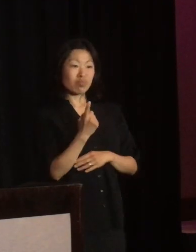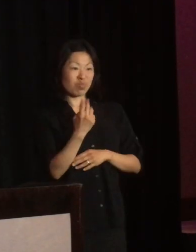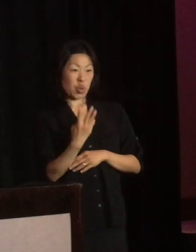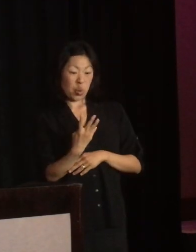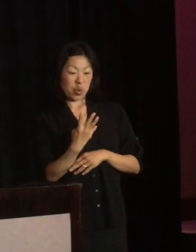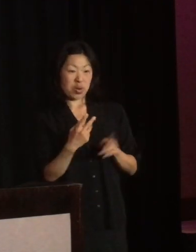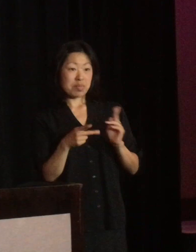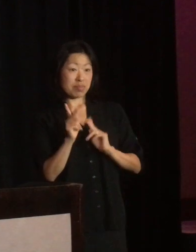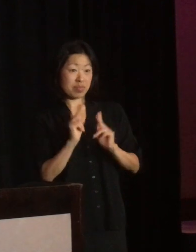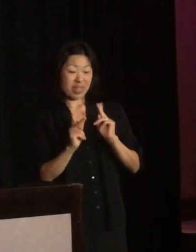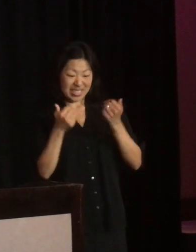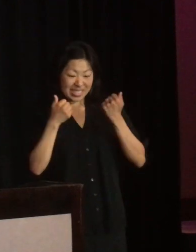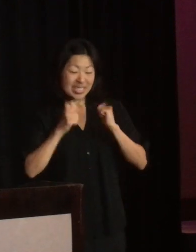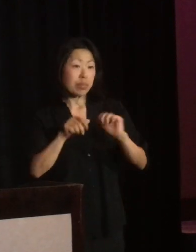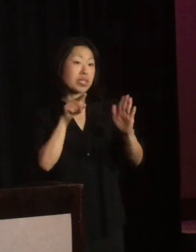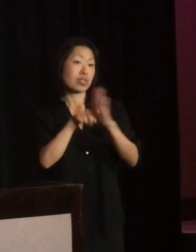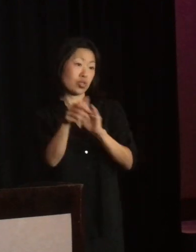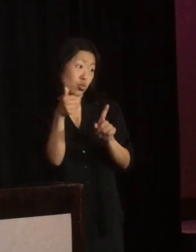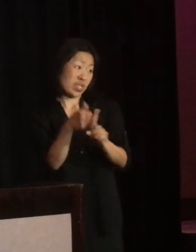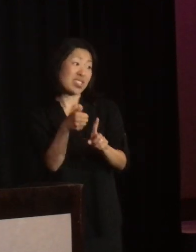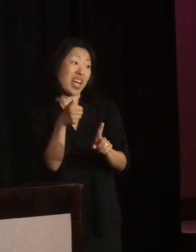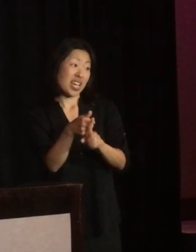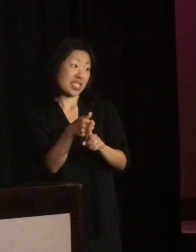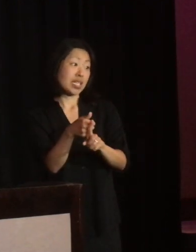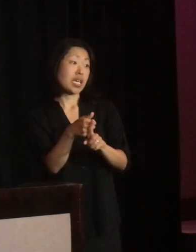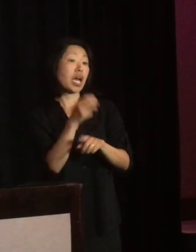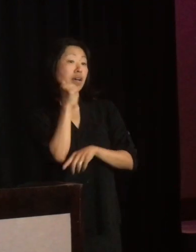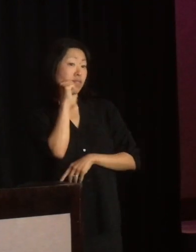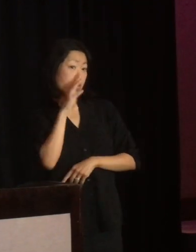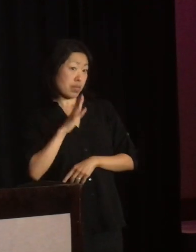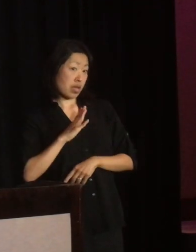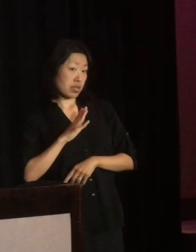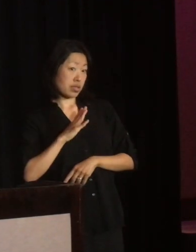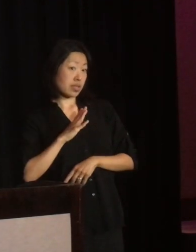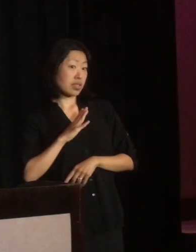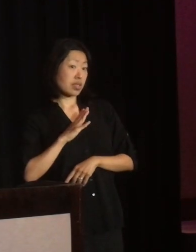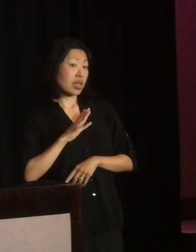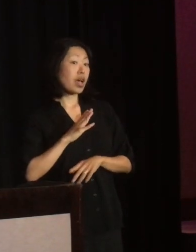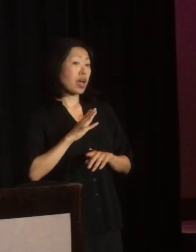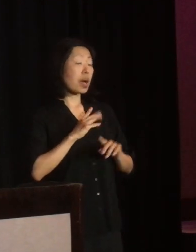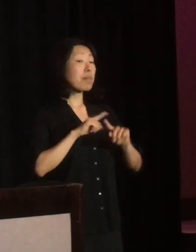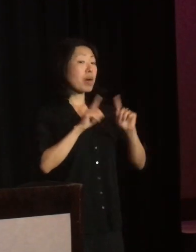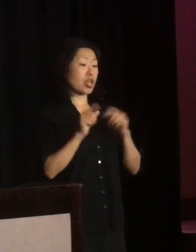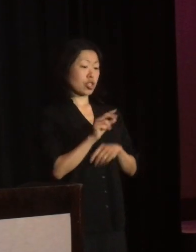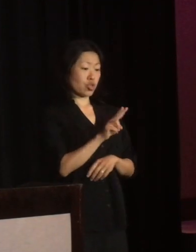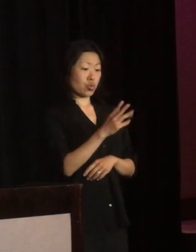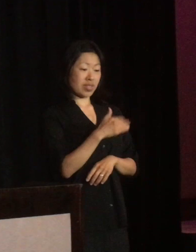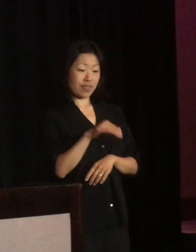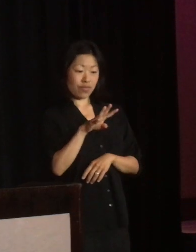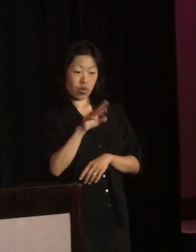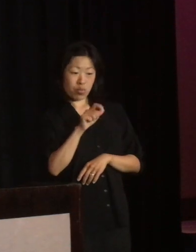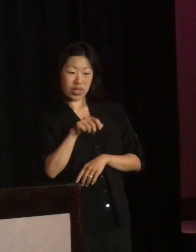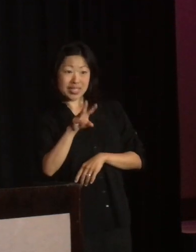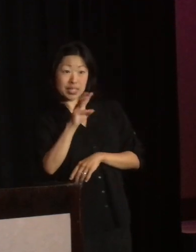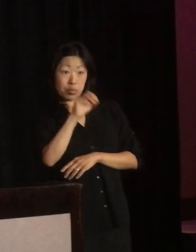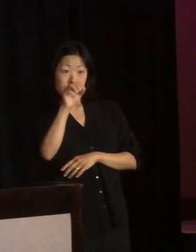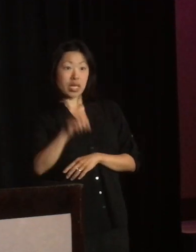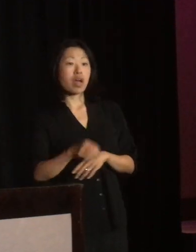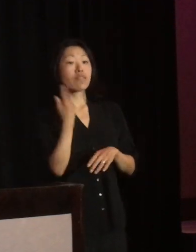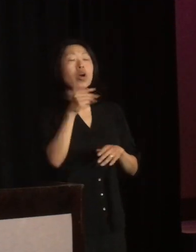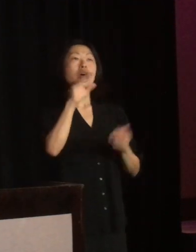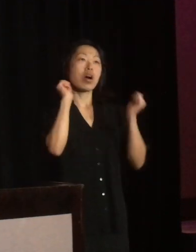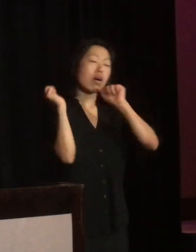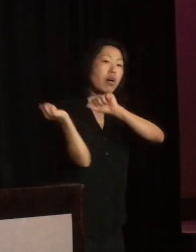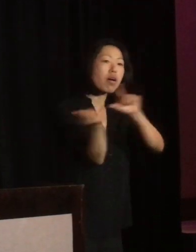attempted suicide in their lifetime. This is compared to a 2 to 4.6% of lifetime prevalence of all